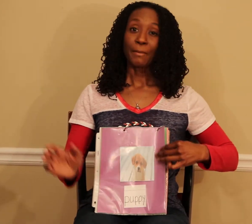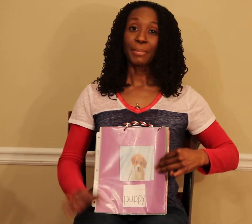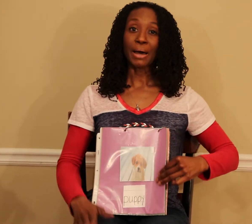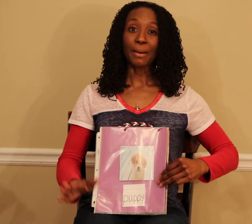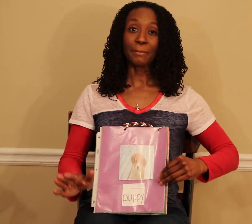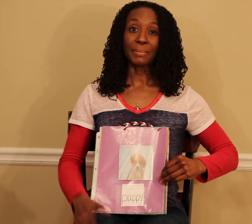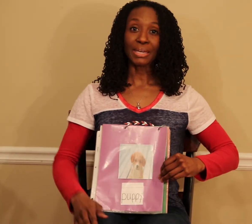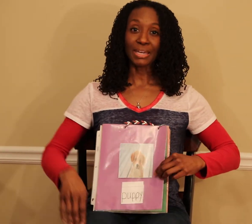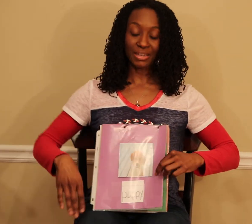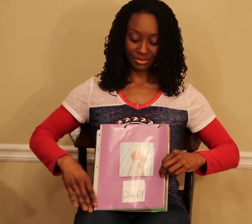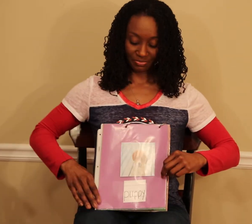Puppy. Hi,